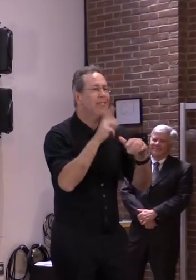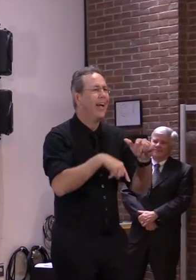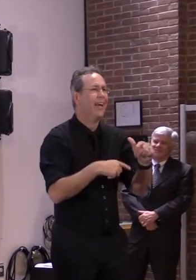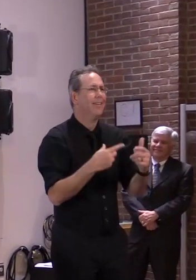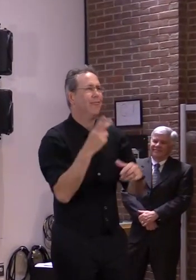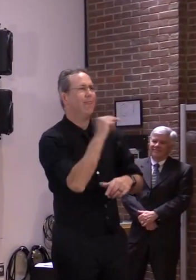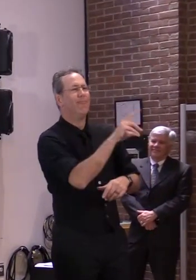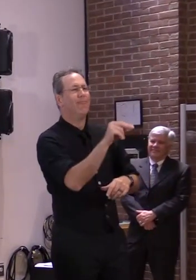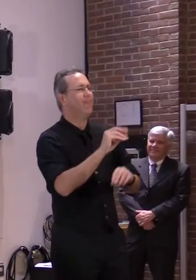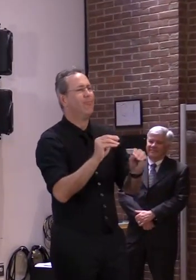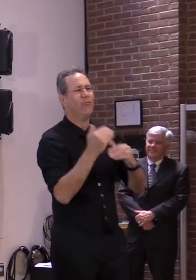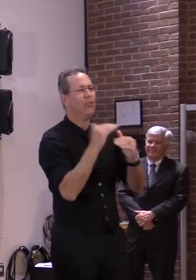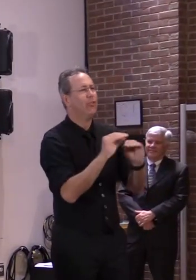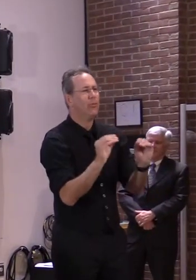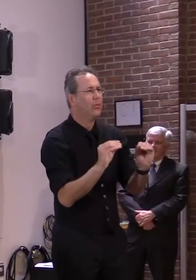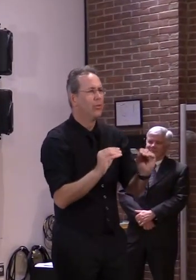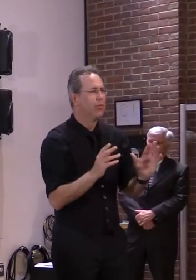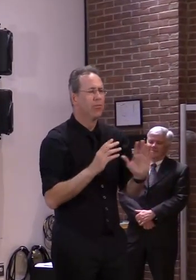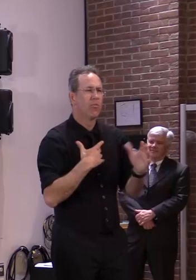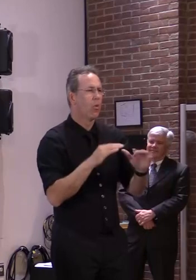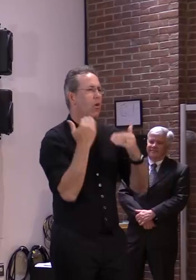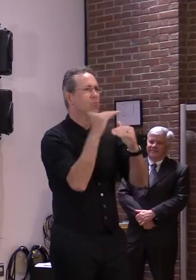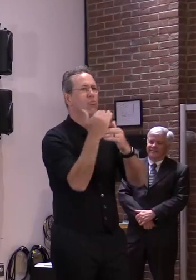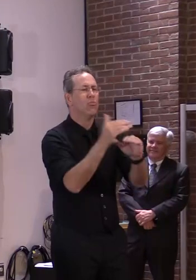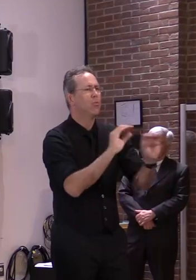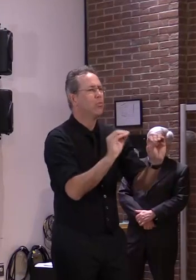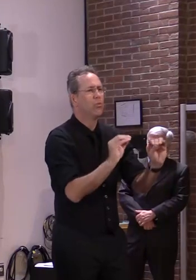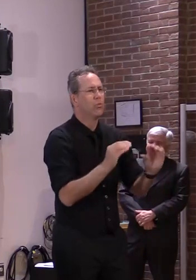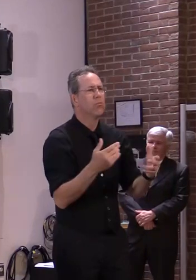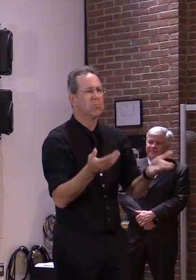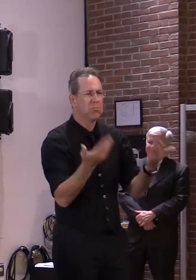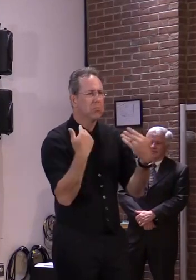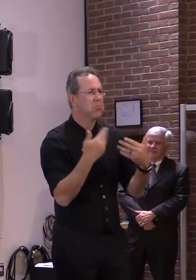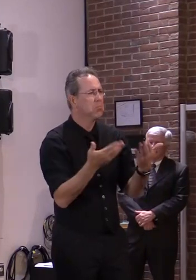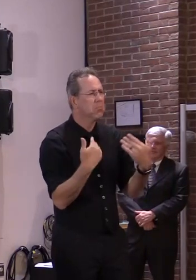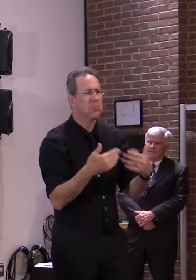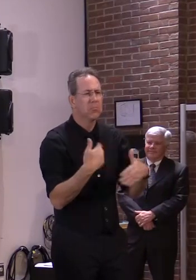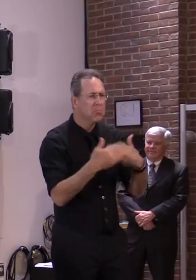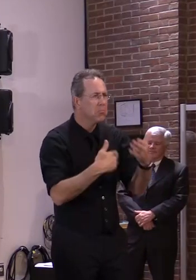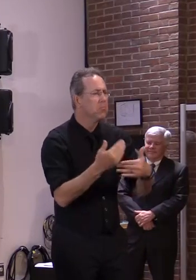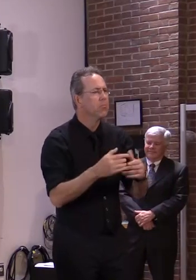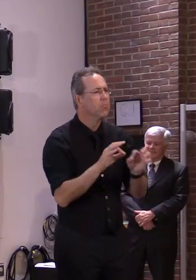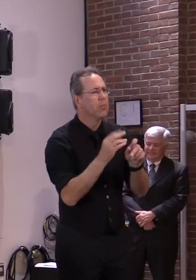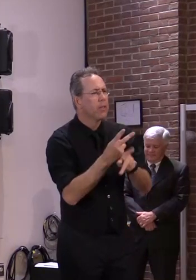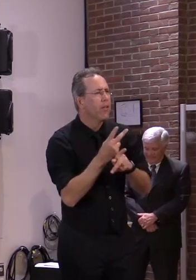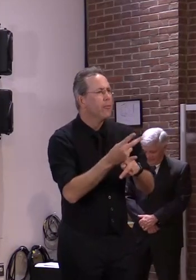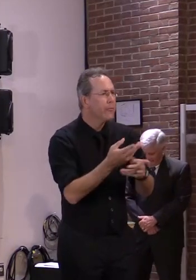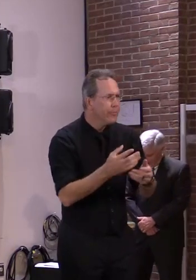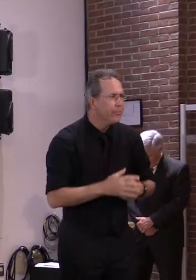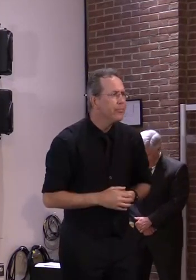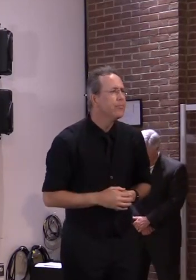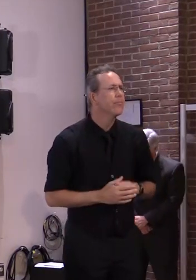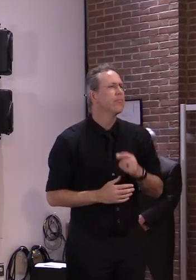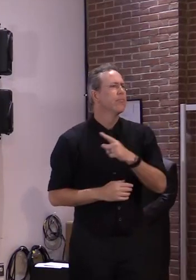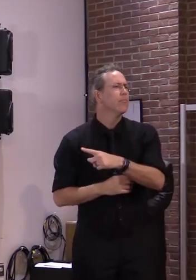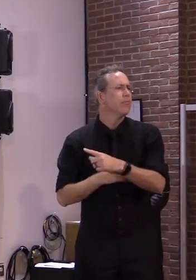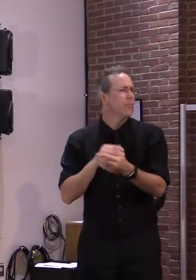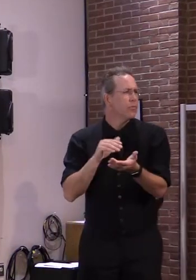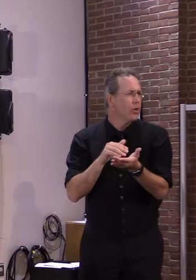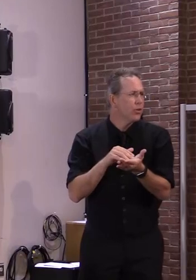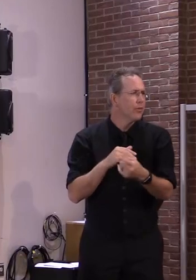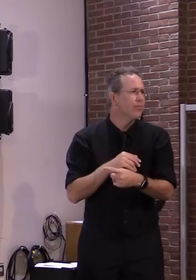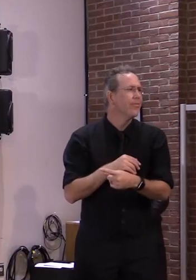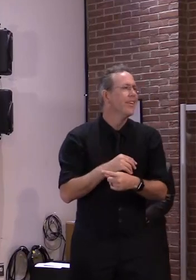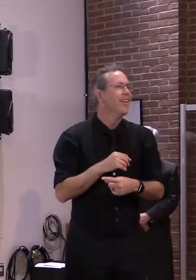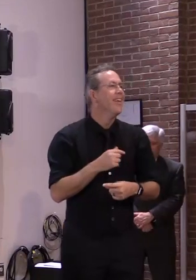And that's what I would agree with, that, you know, it that's why we're really trying to encourage anyone who's unvaccinated